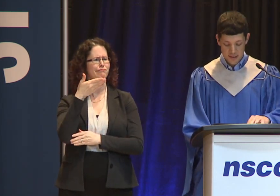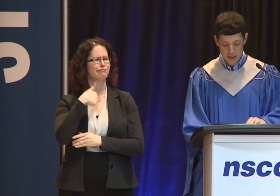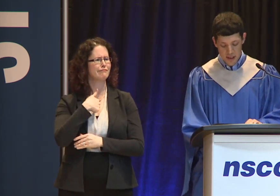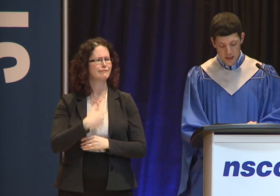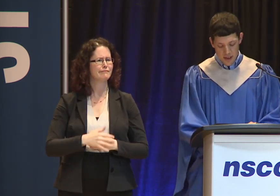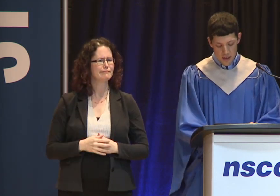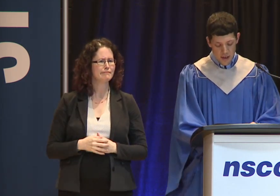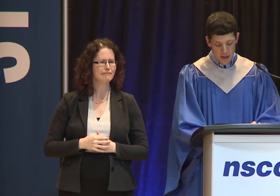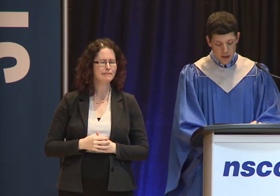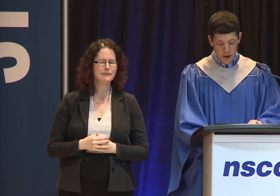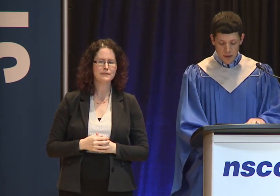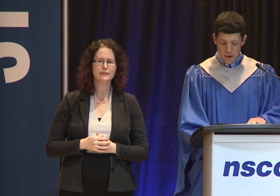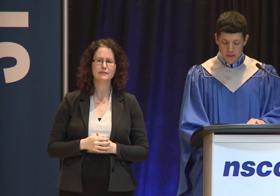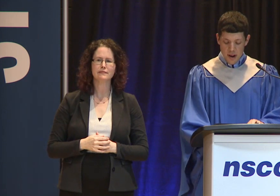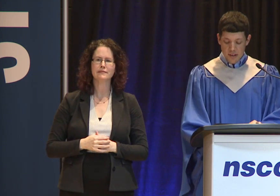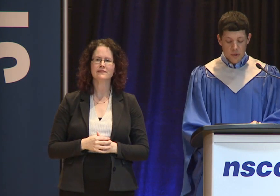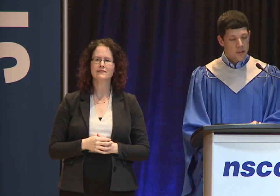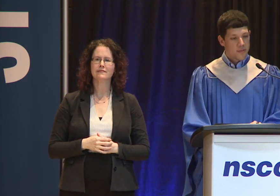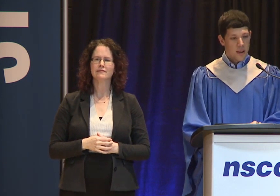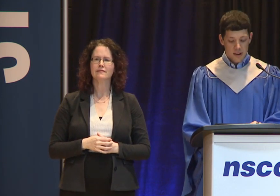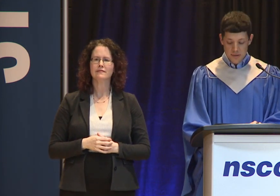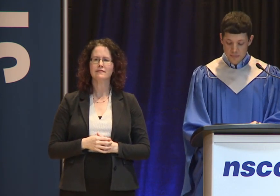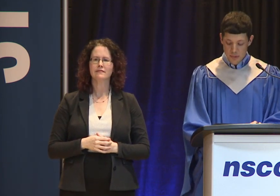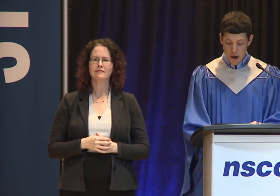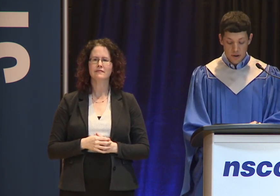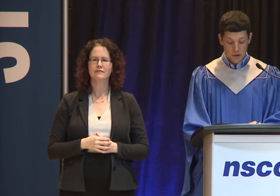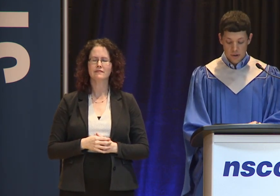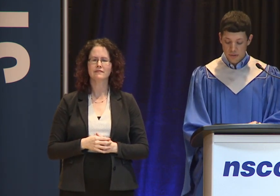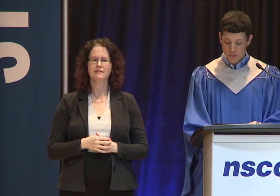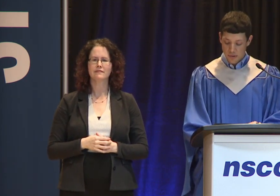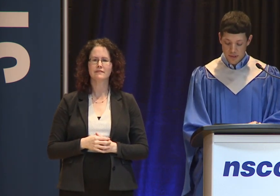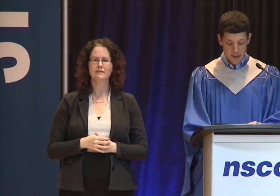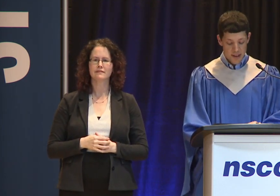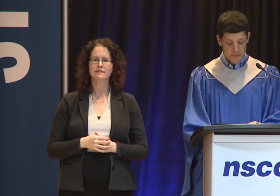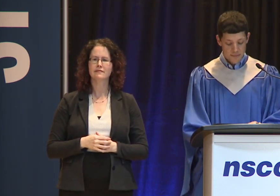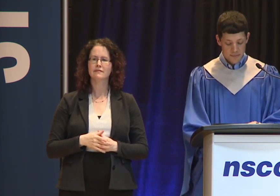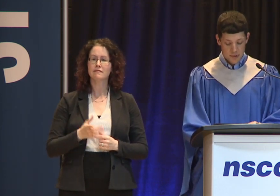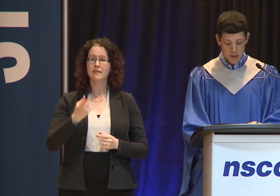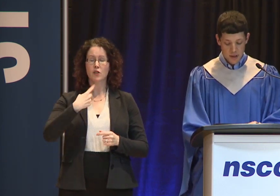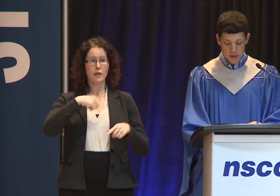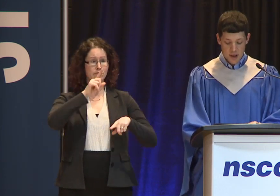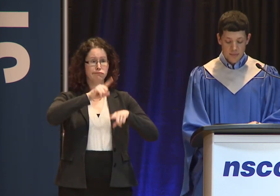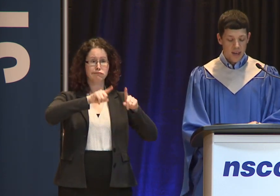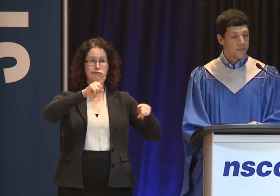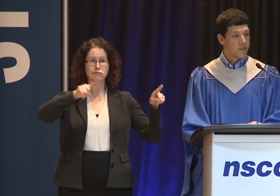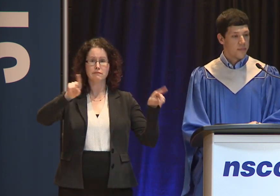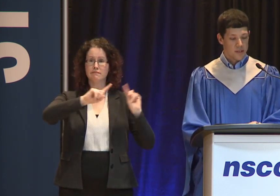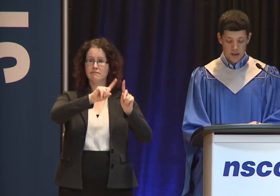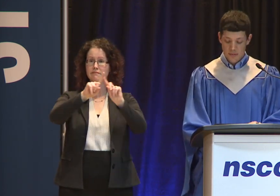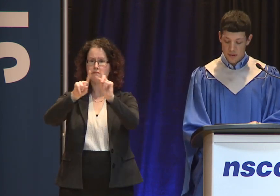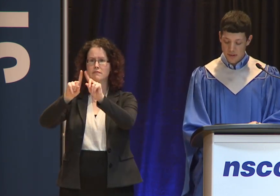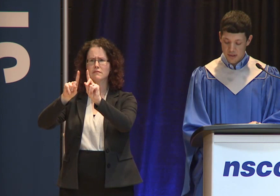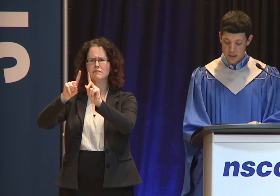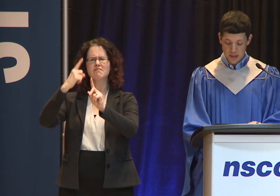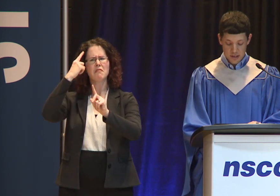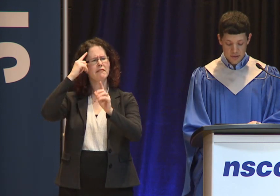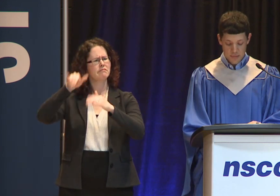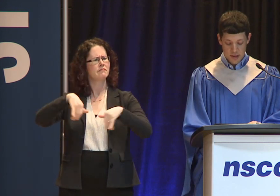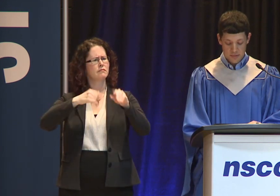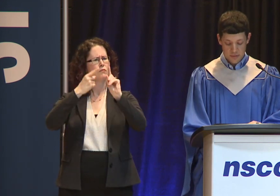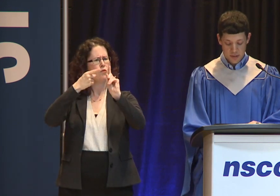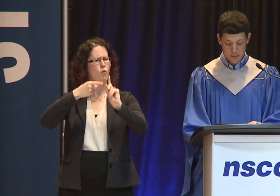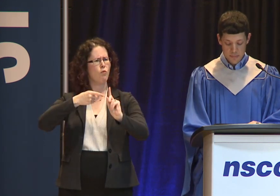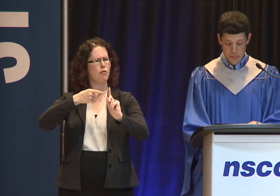justice. Although our starting points varied, our goals were the same. Some came with much confidence and skill